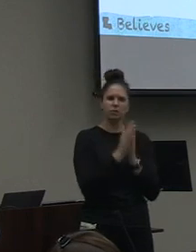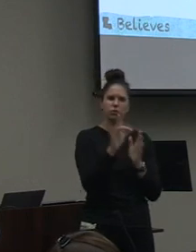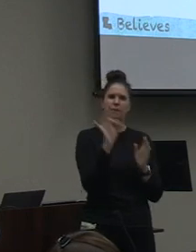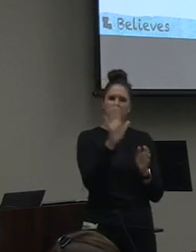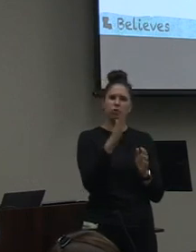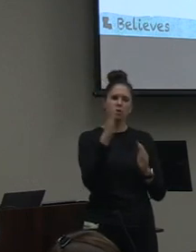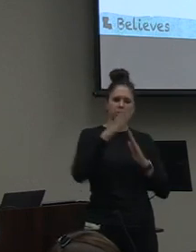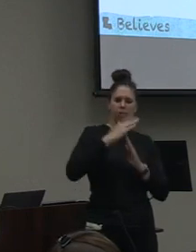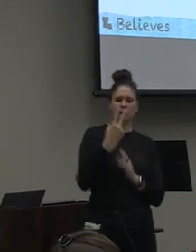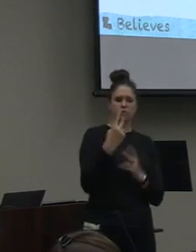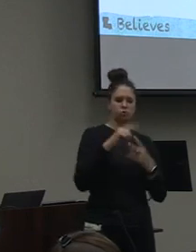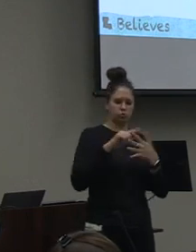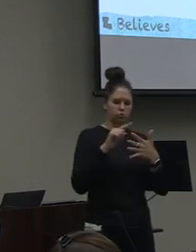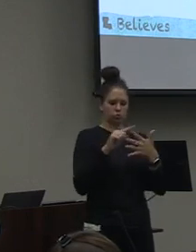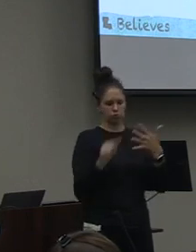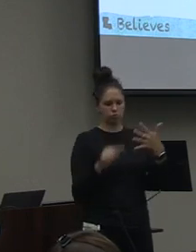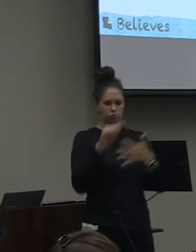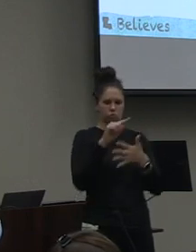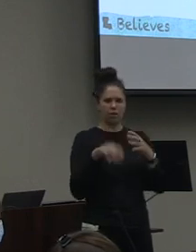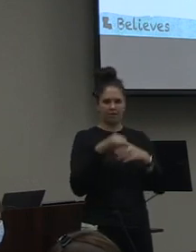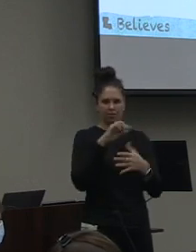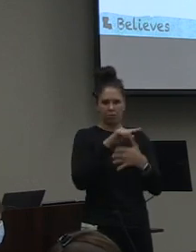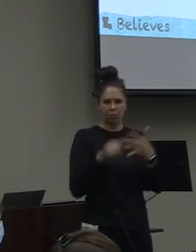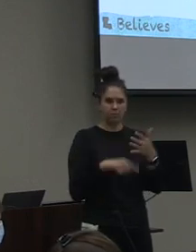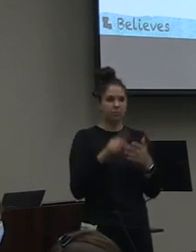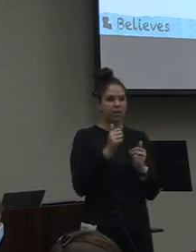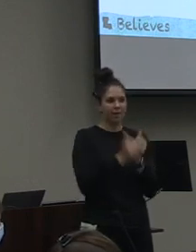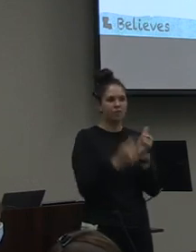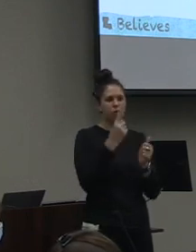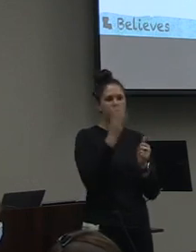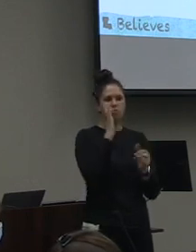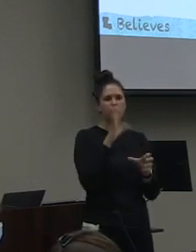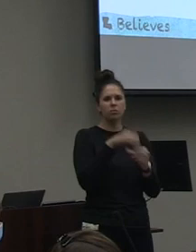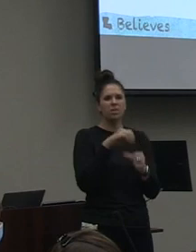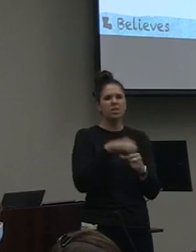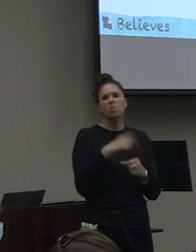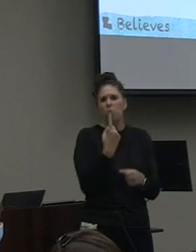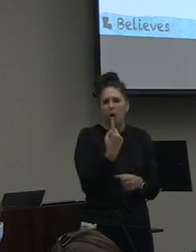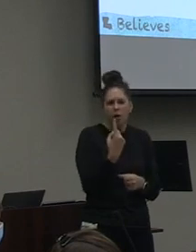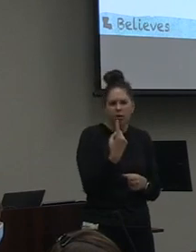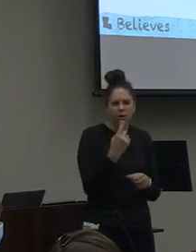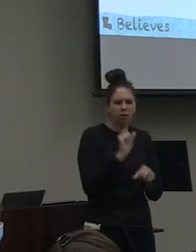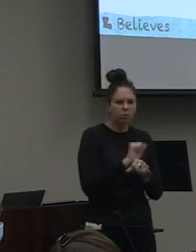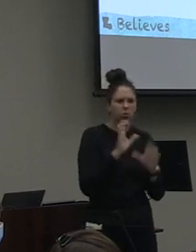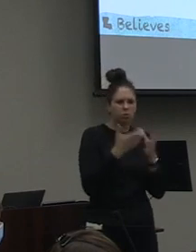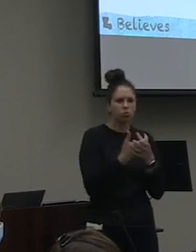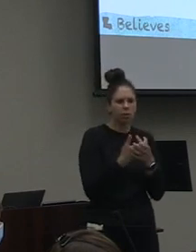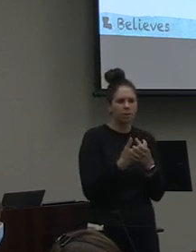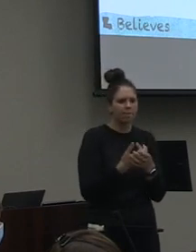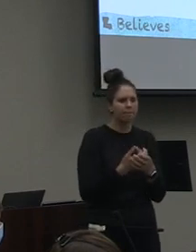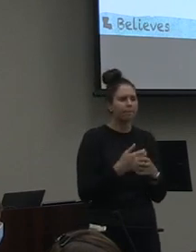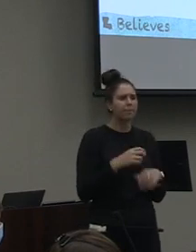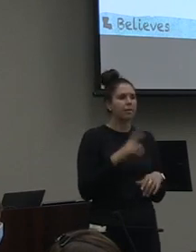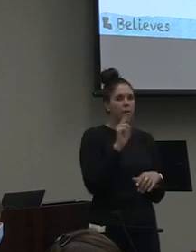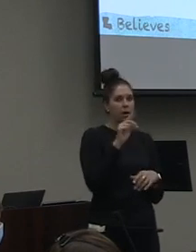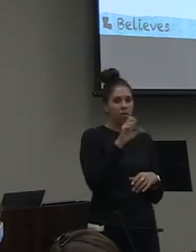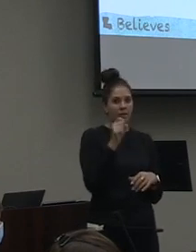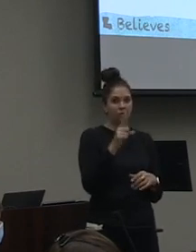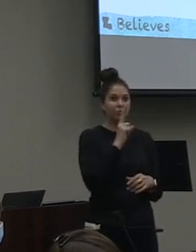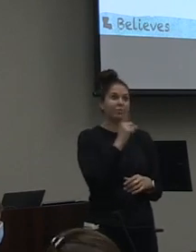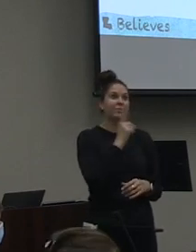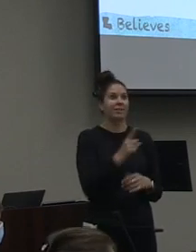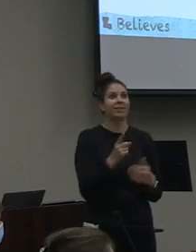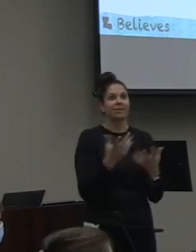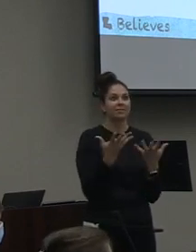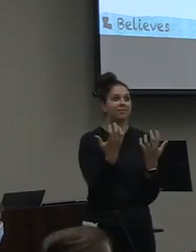top 2 work groups, but everyone would ultimately participate in only 1 work group, unless you really,